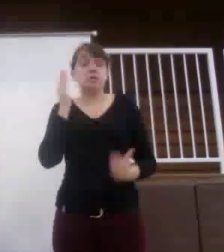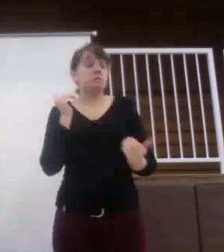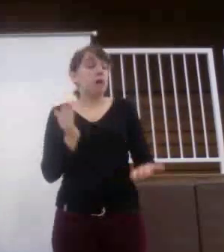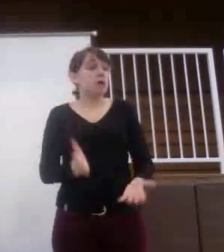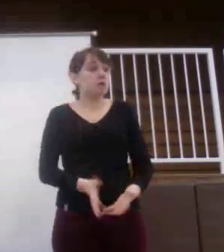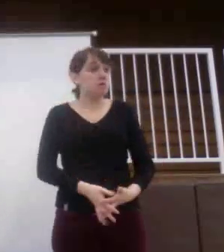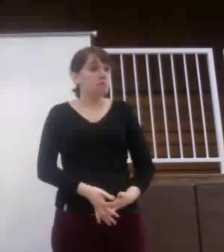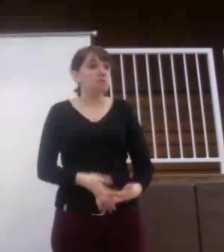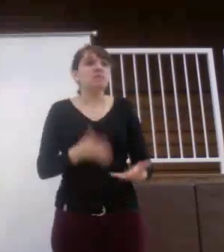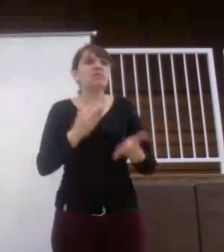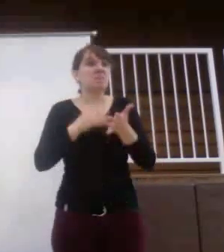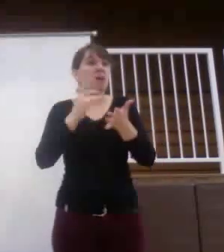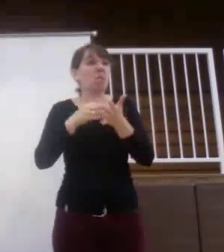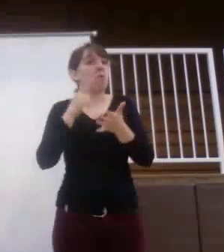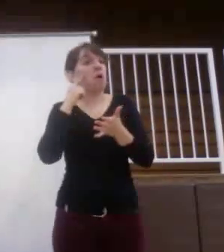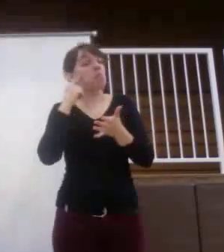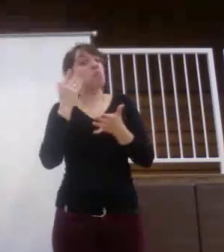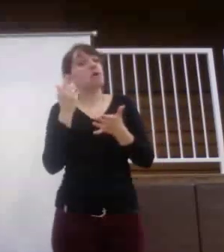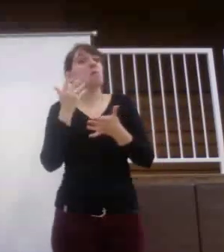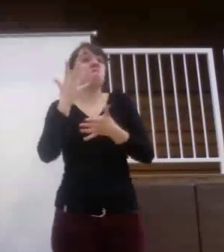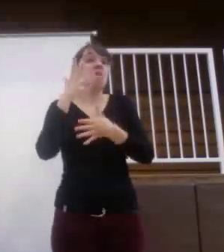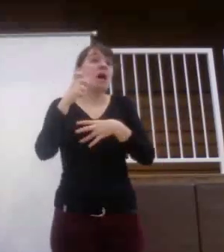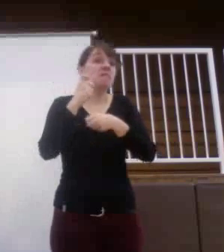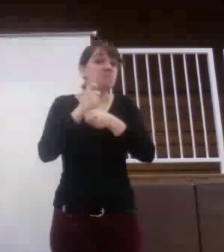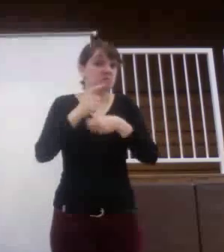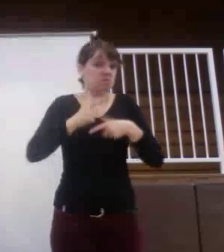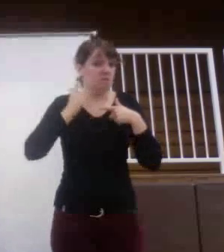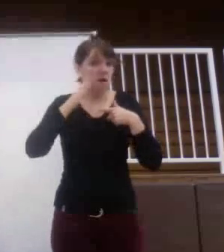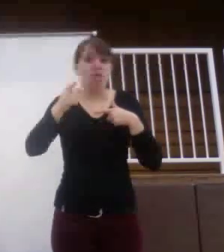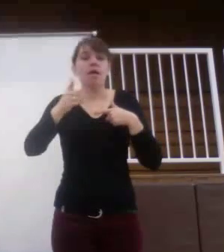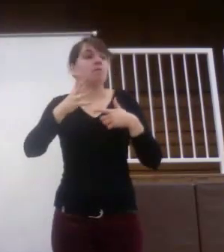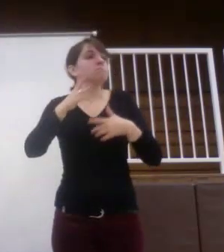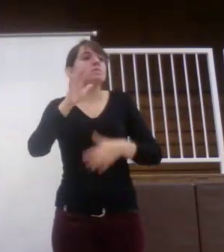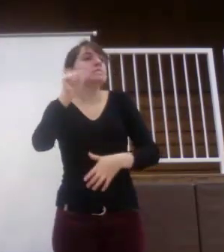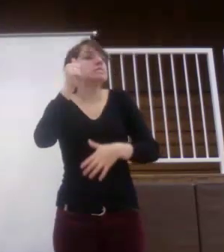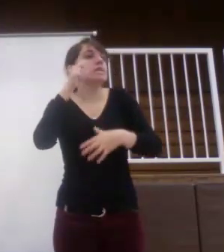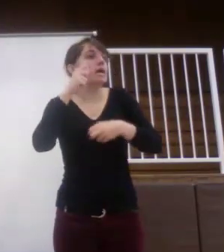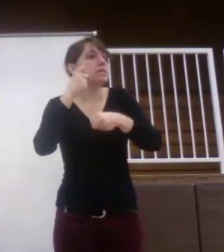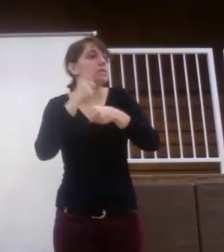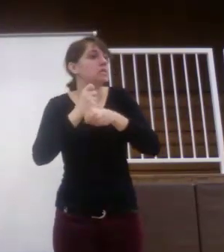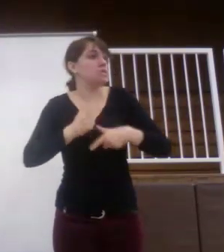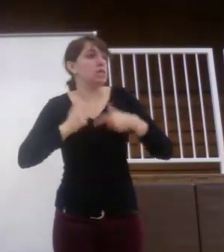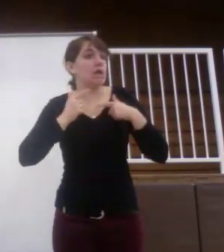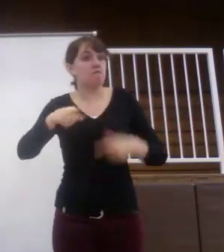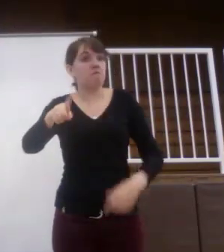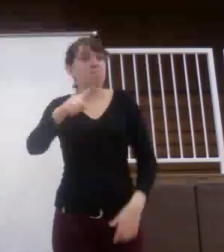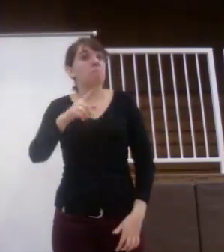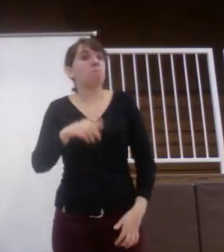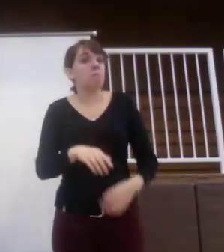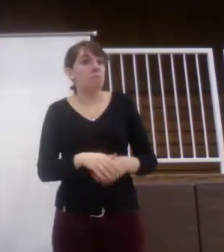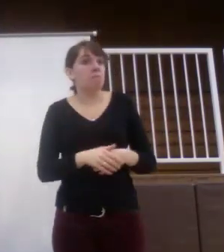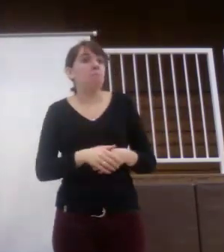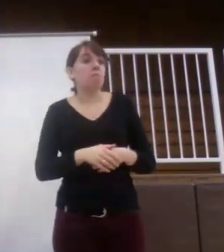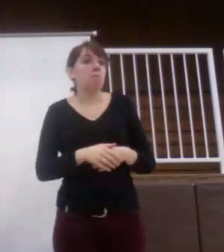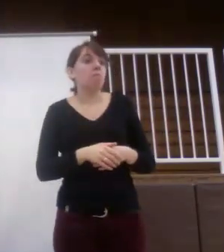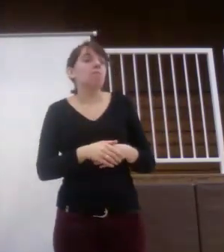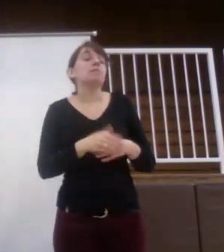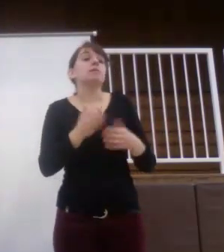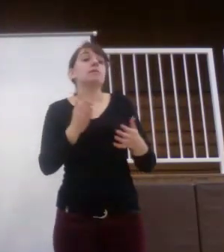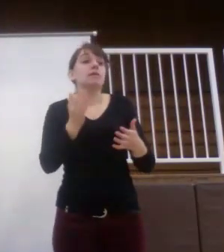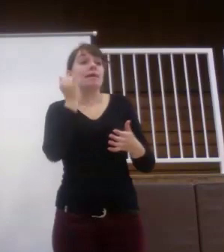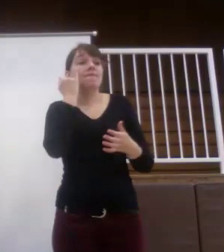Sometimes maybe longer than if I had sent them to surgery, because some people obviously don't do well after heart